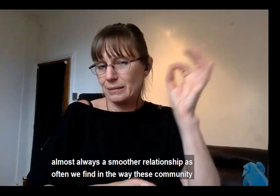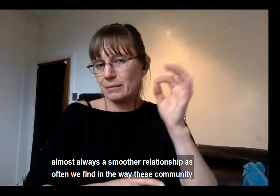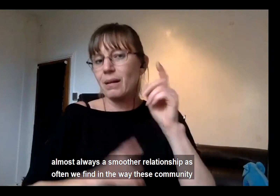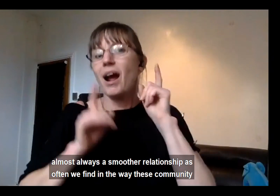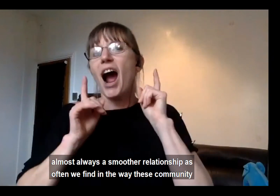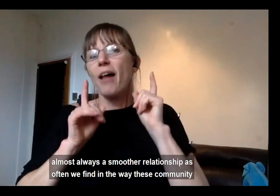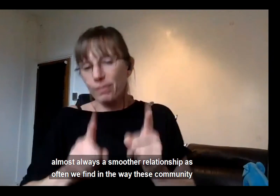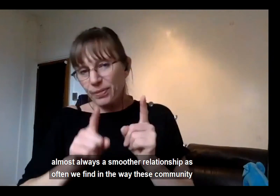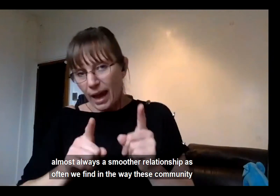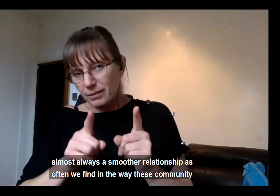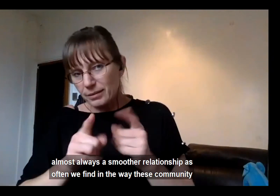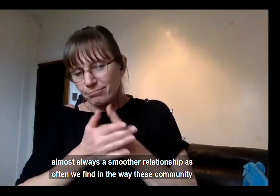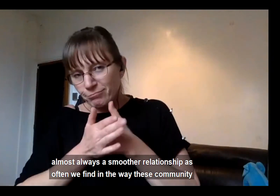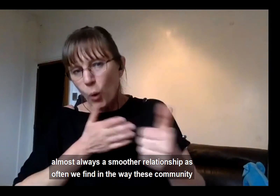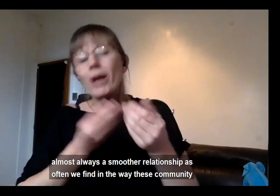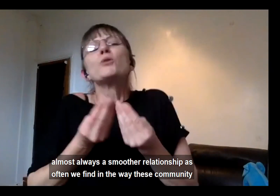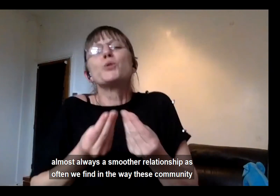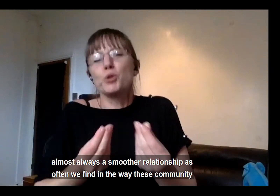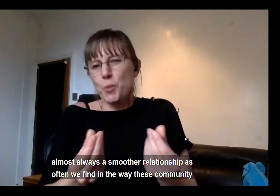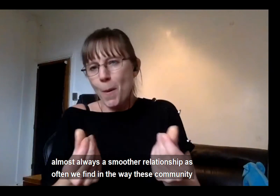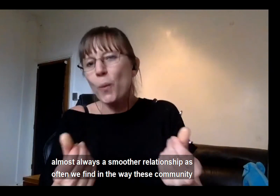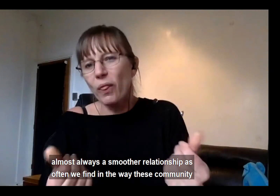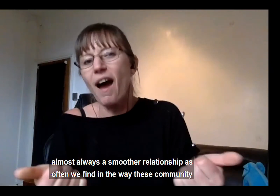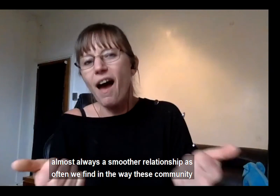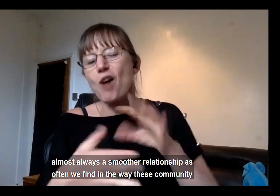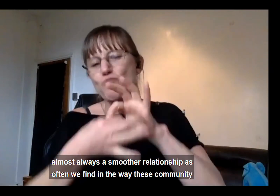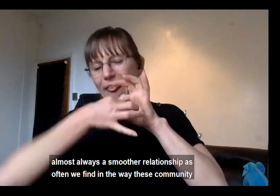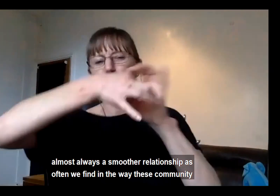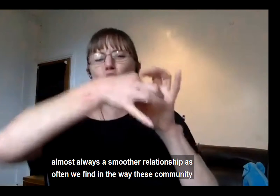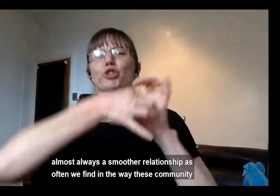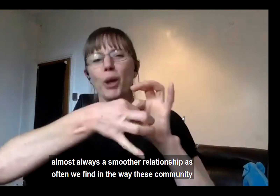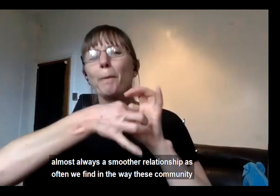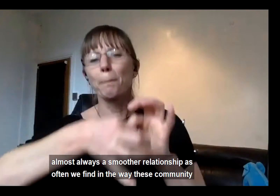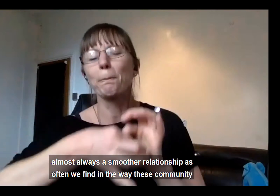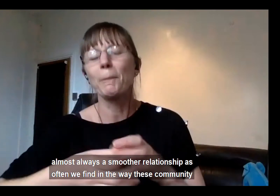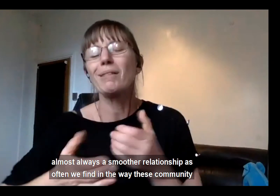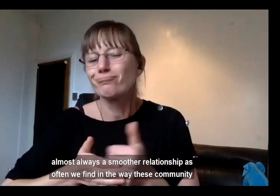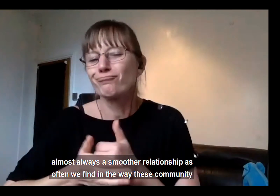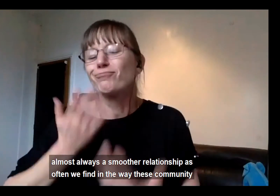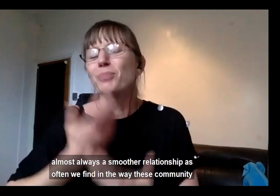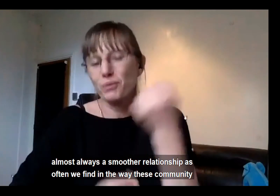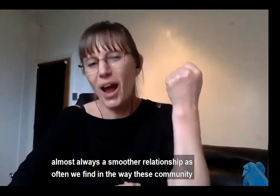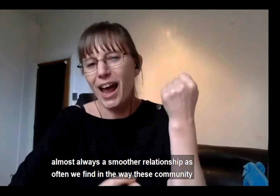is always a smoother relationship, as often we find in